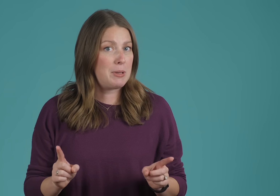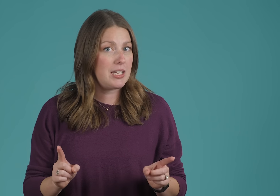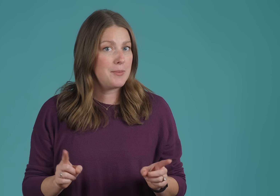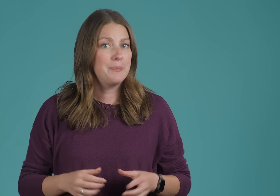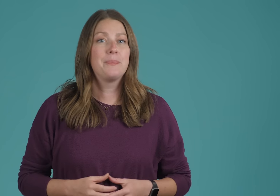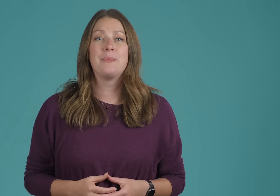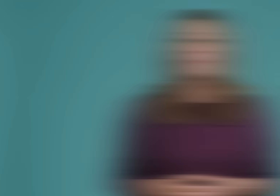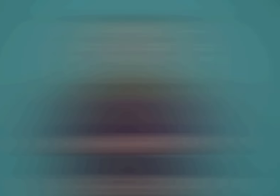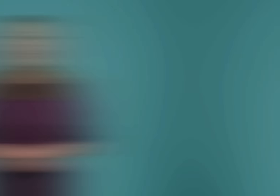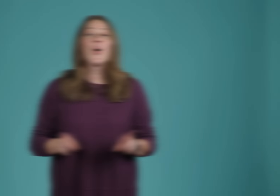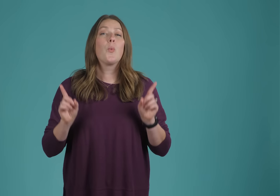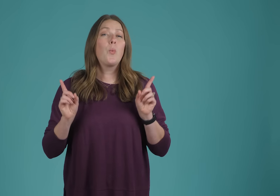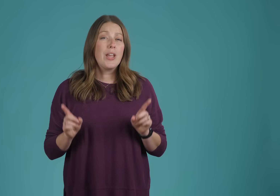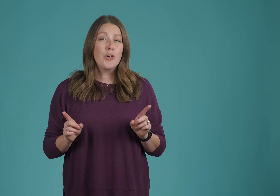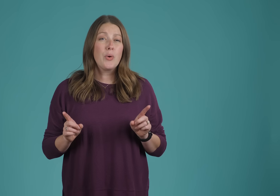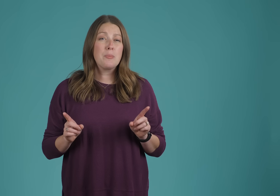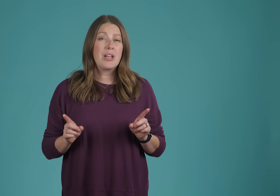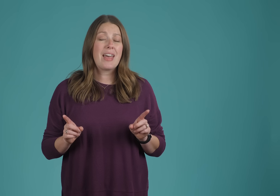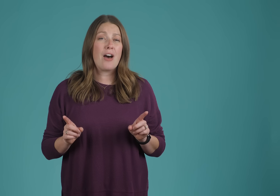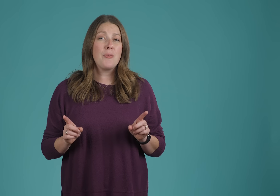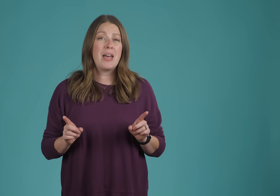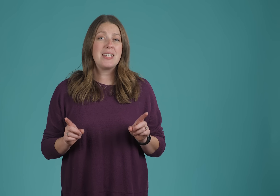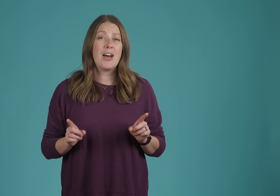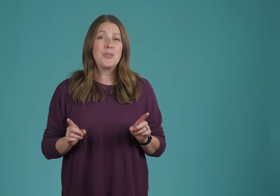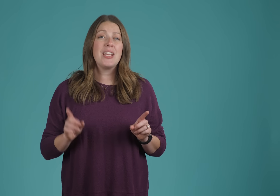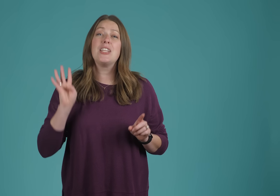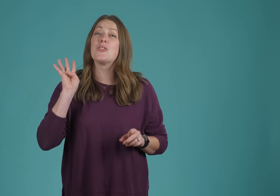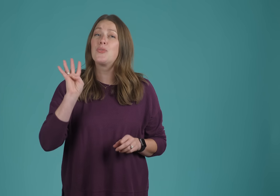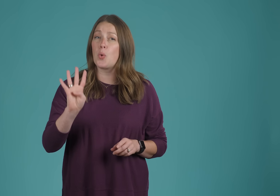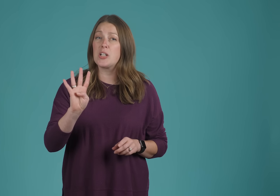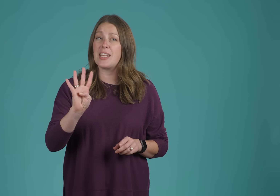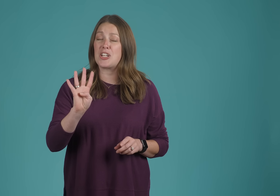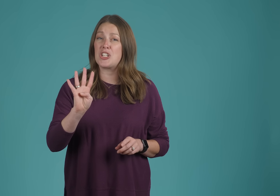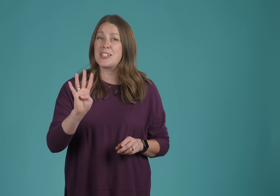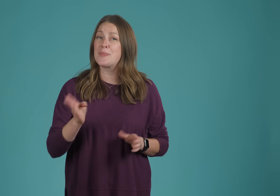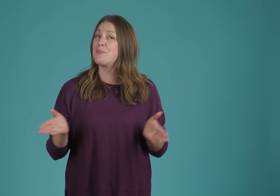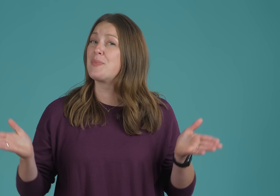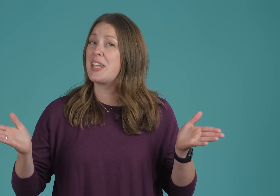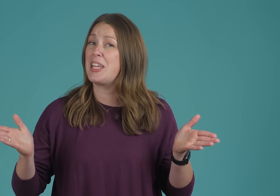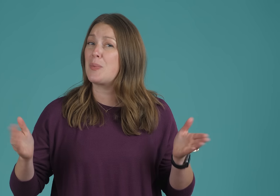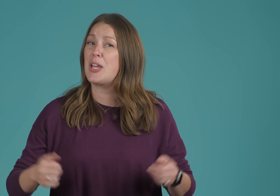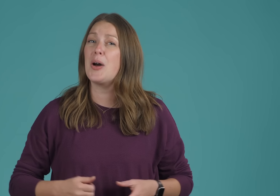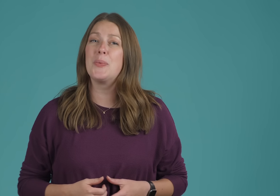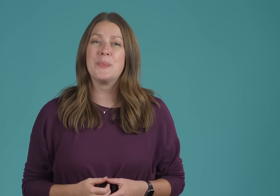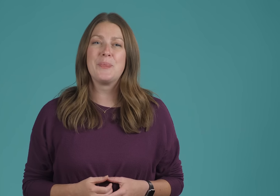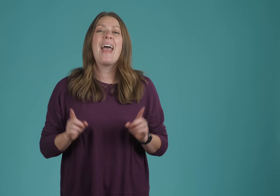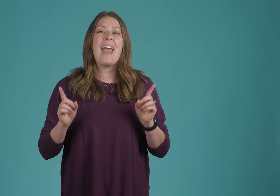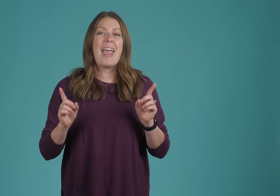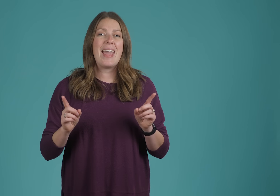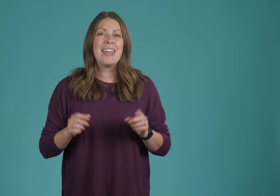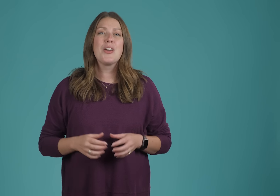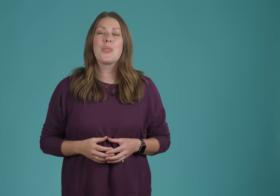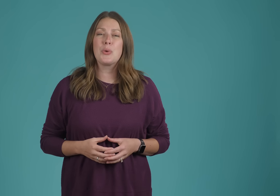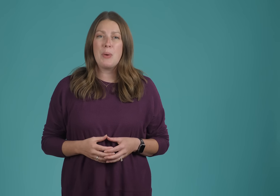speed. We are going to break the alphabet down into 4 sections. Here we go. A through